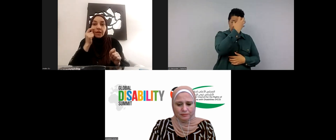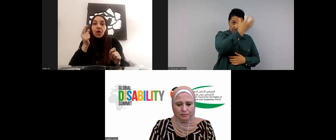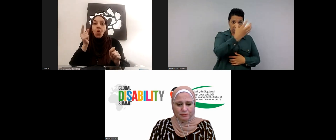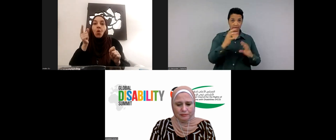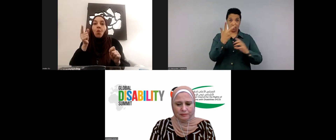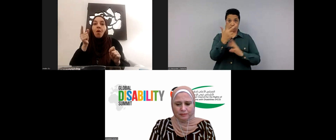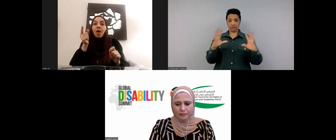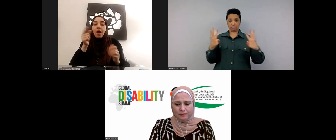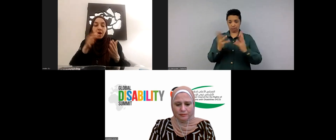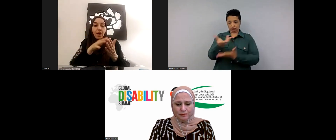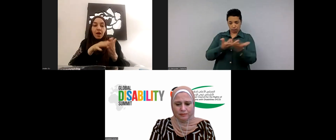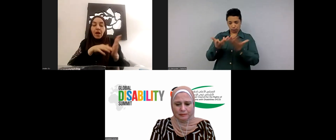are targeting, it's a little bit different